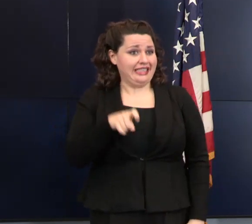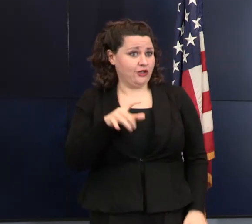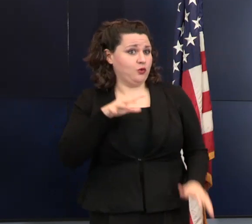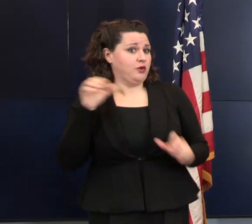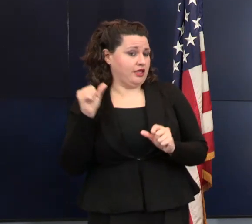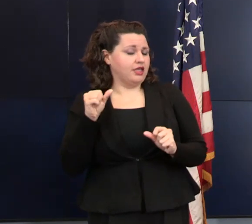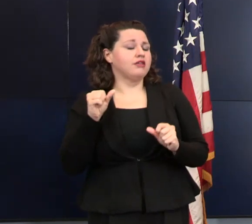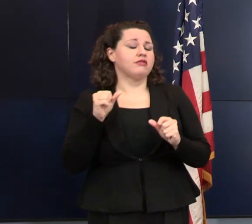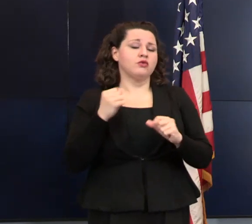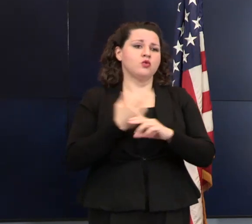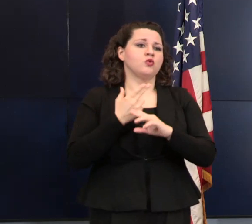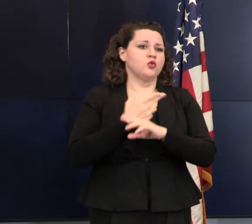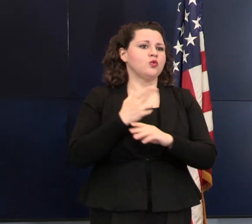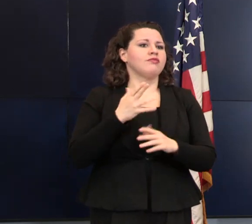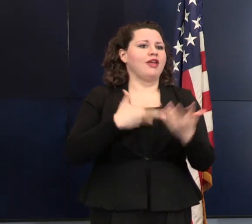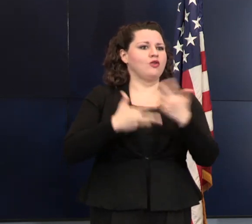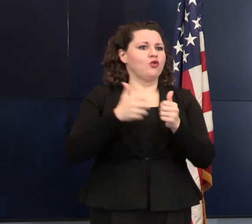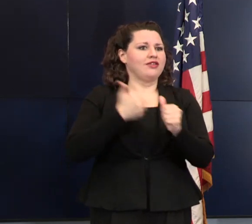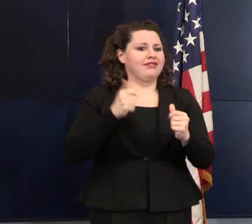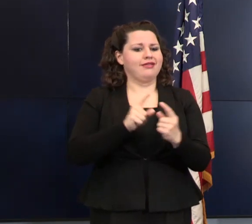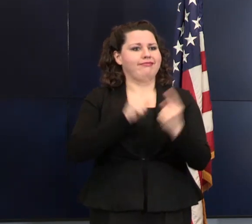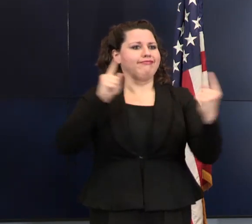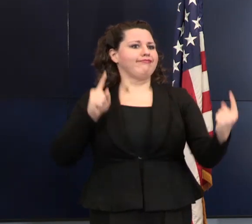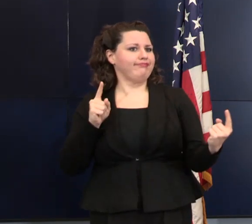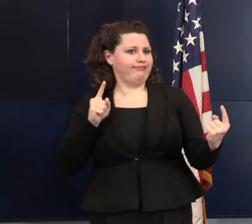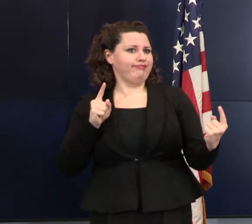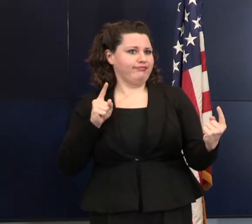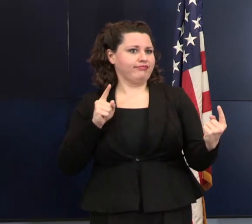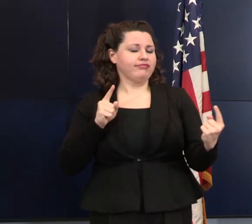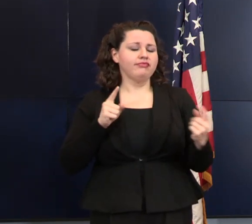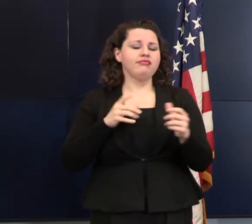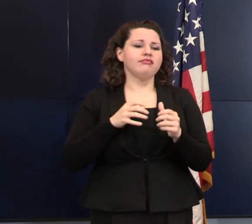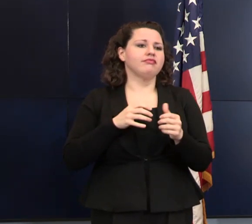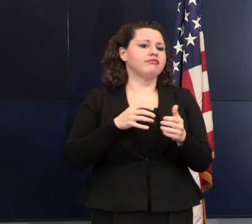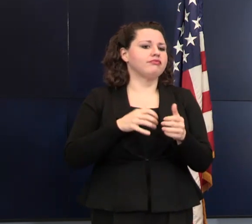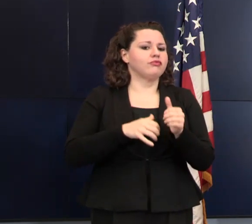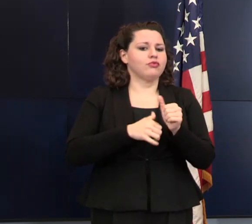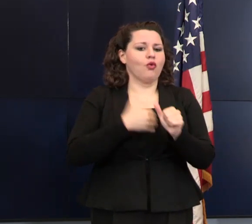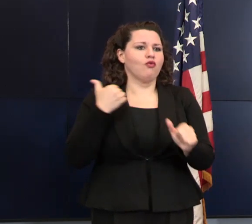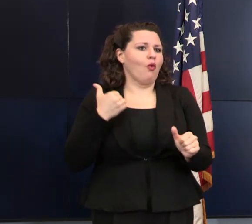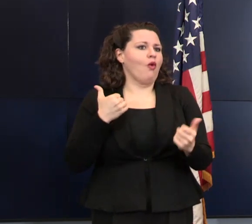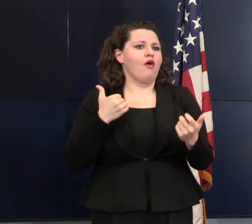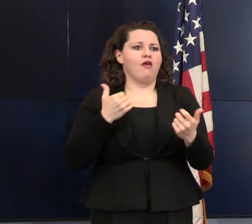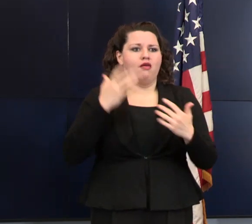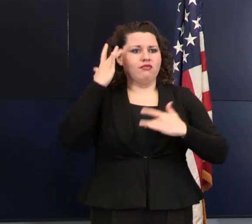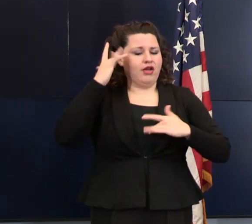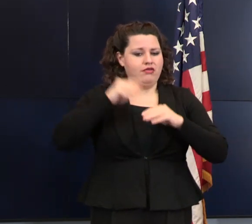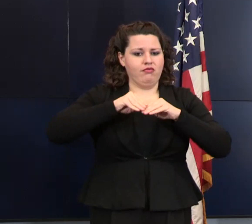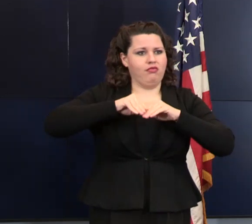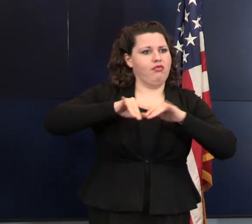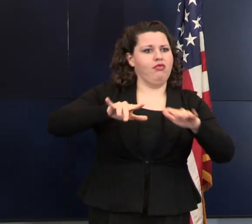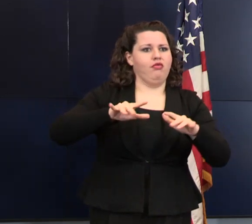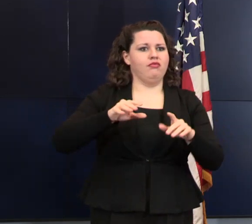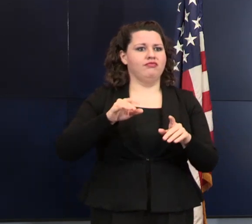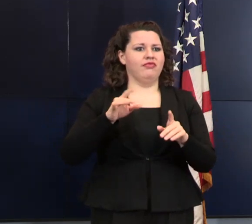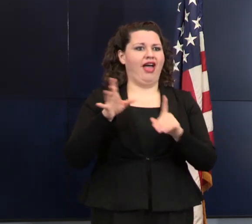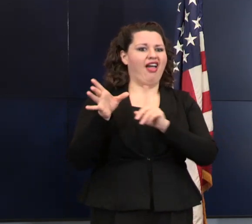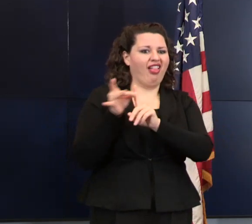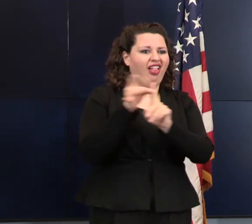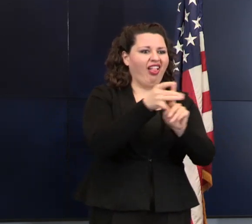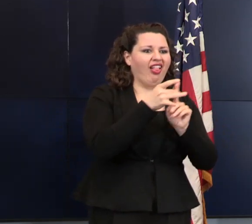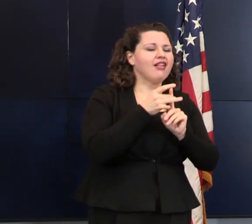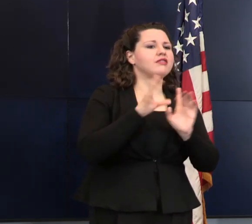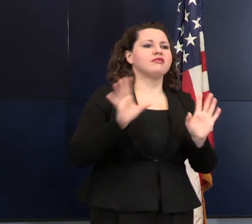homes, that they practice social distancing to avoid any potential spread of the virus from individuals who may